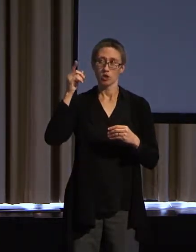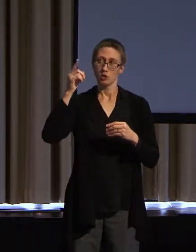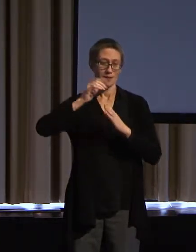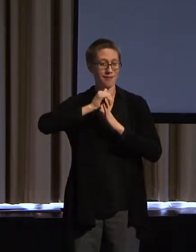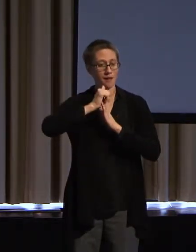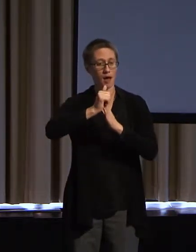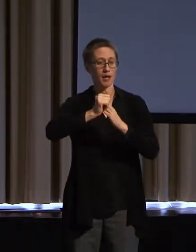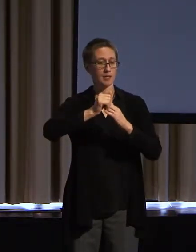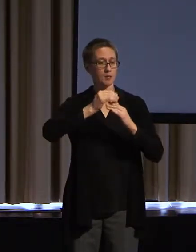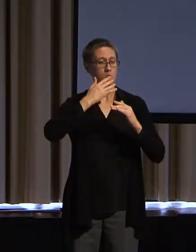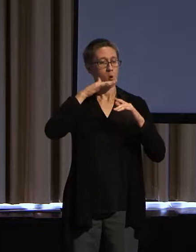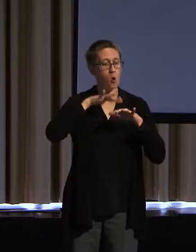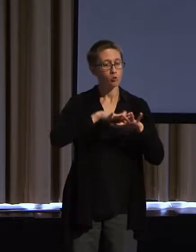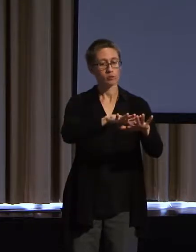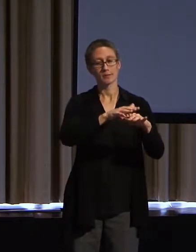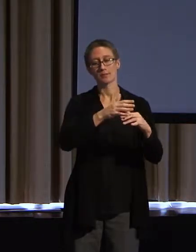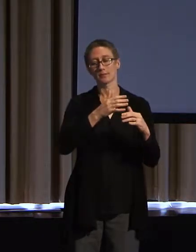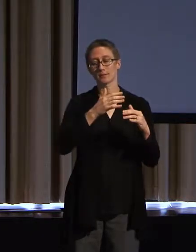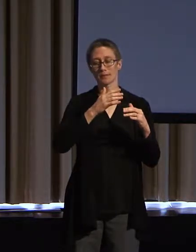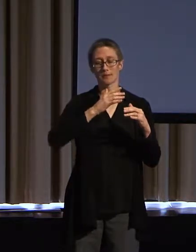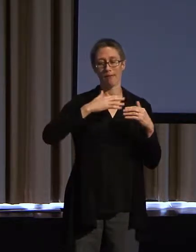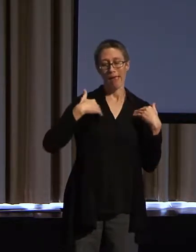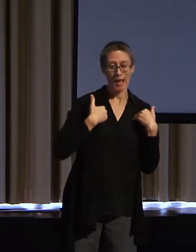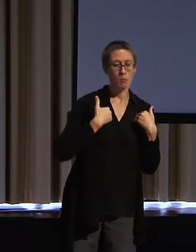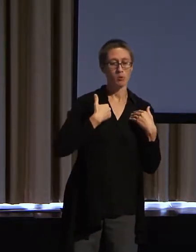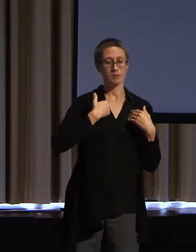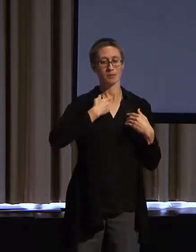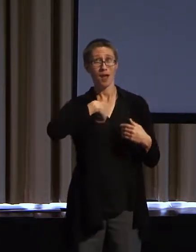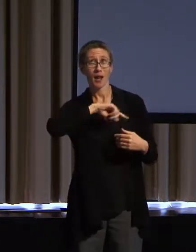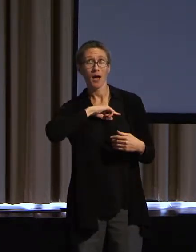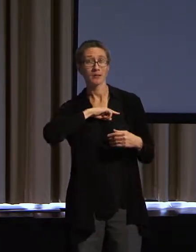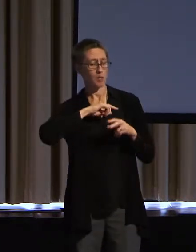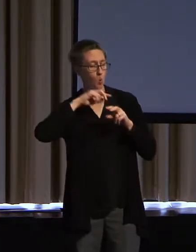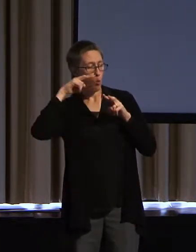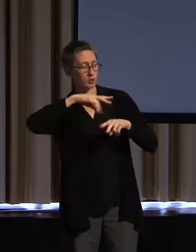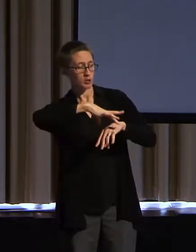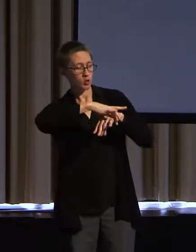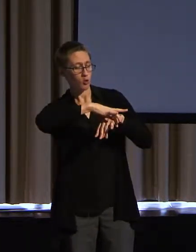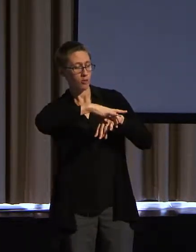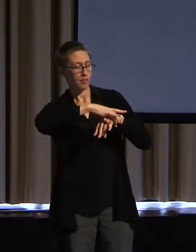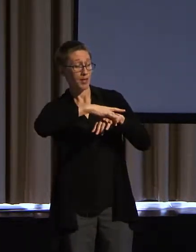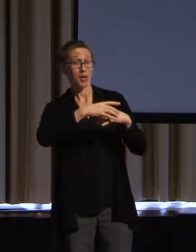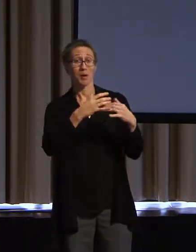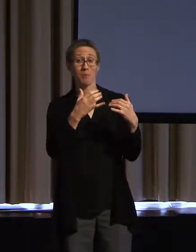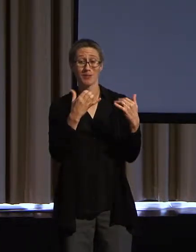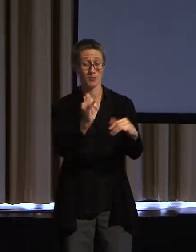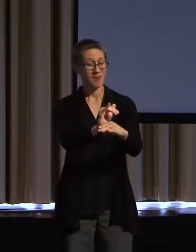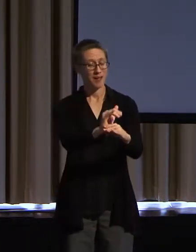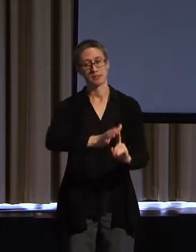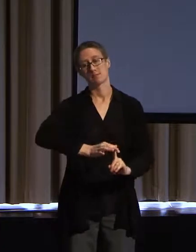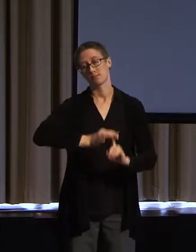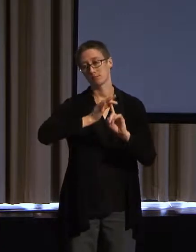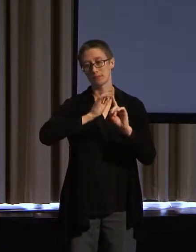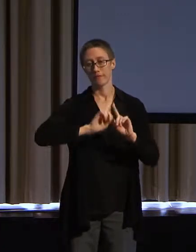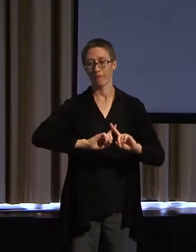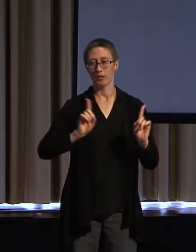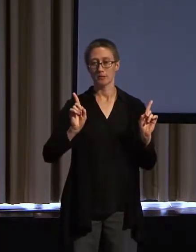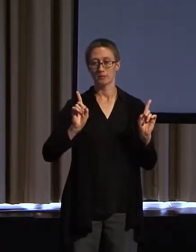us, but tonight is different. Grandmother Moon sits in this shadowy darkness for what seems like an